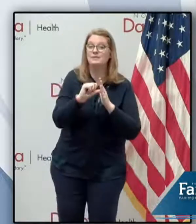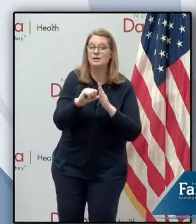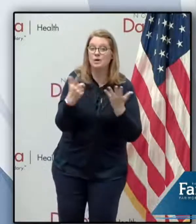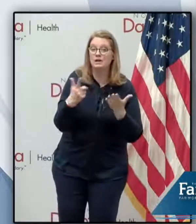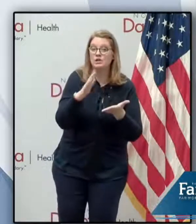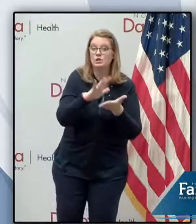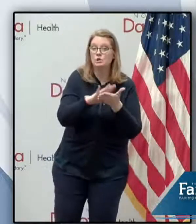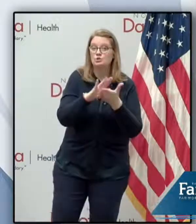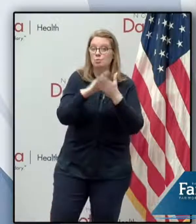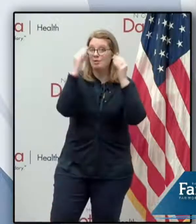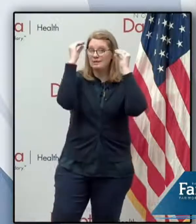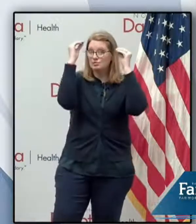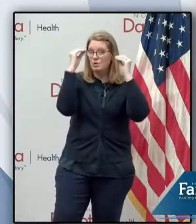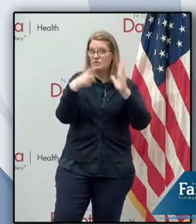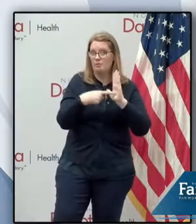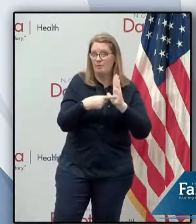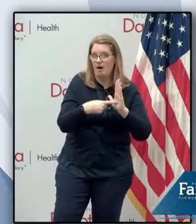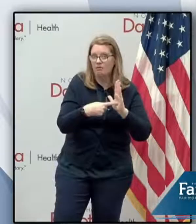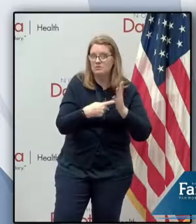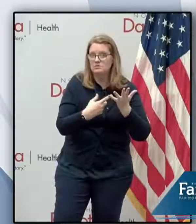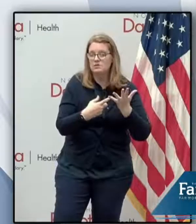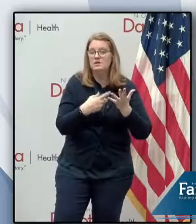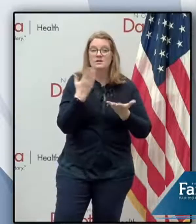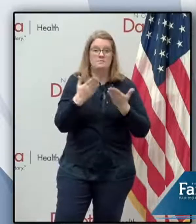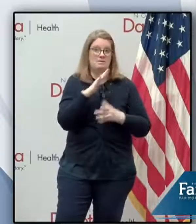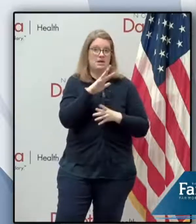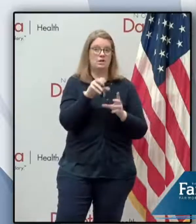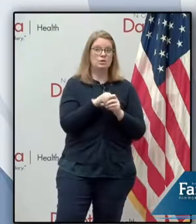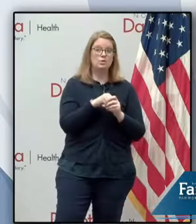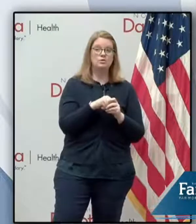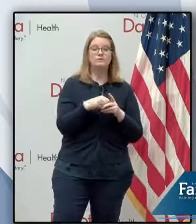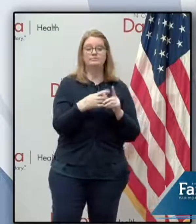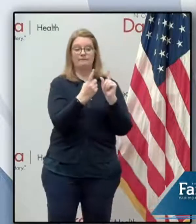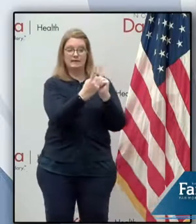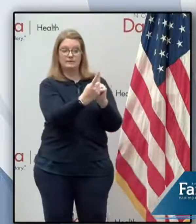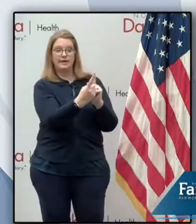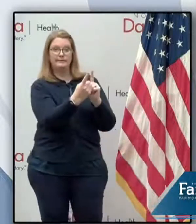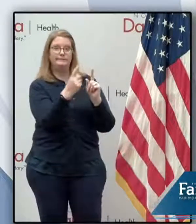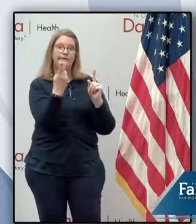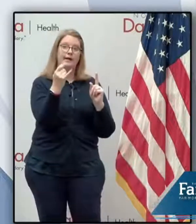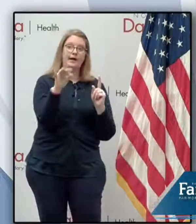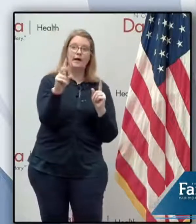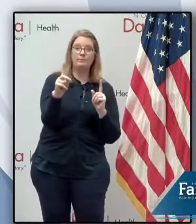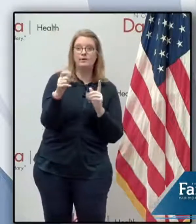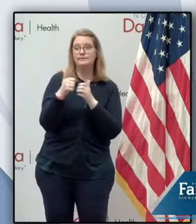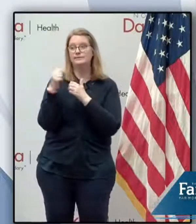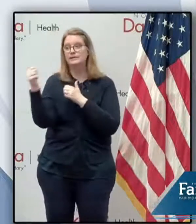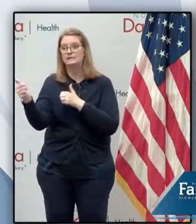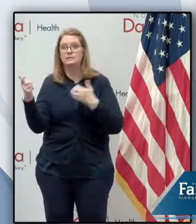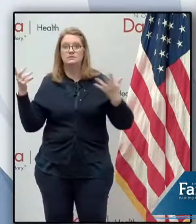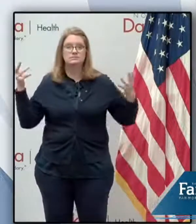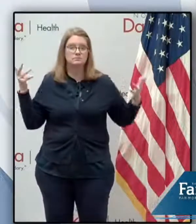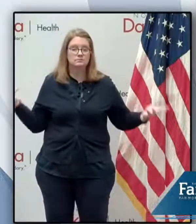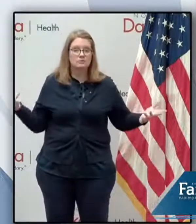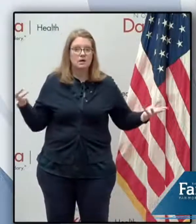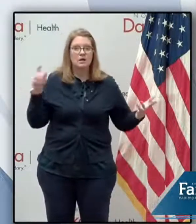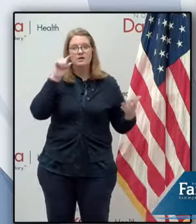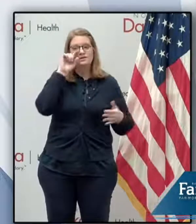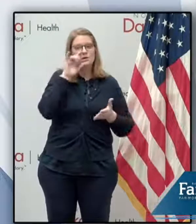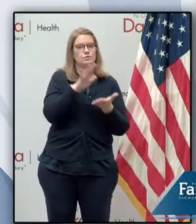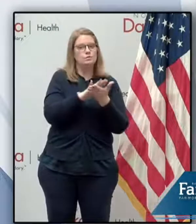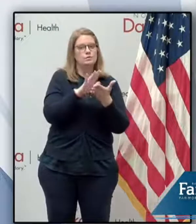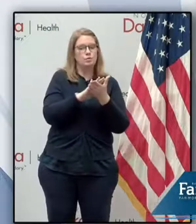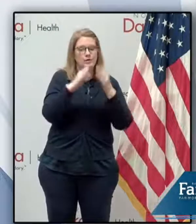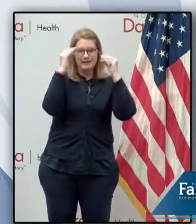instructional models. And the school instructional models might include, are you face-to-face, are you hybrid, are you distance? School instructional models